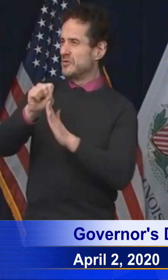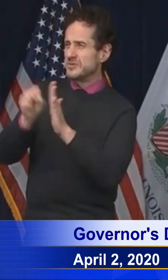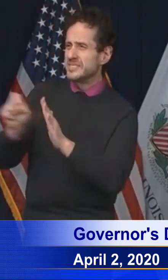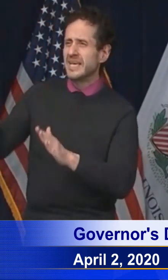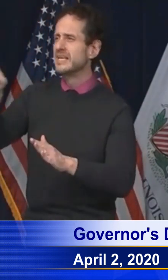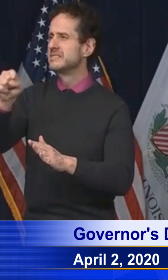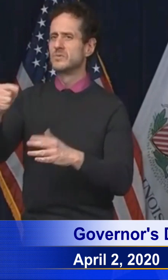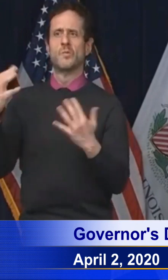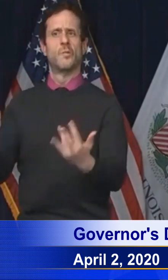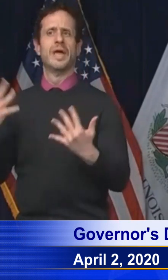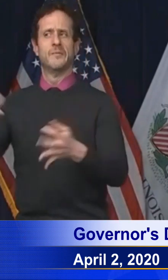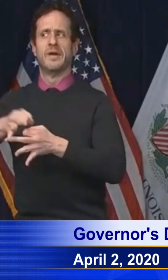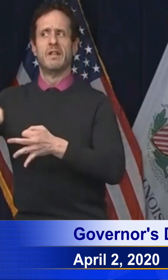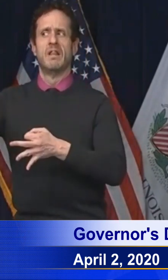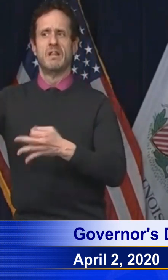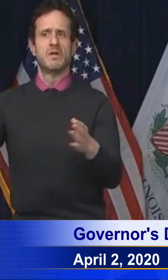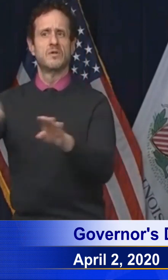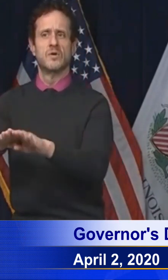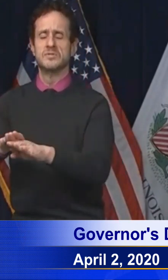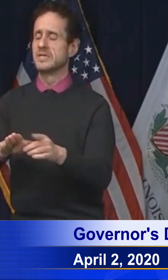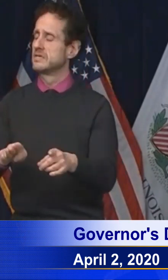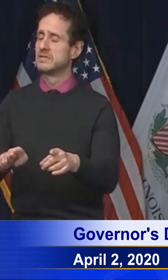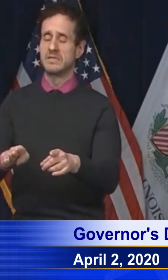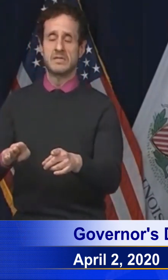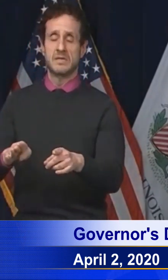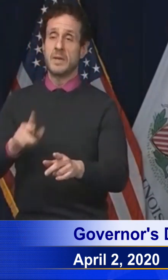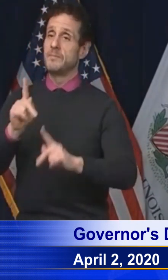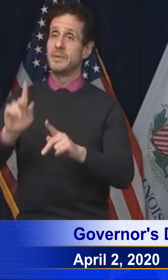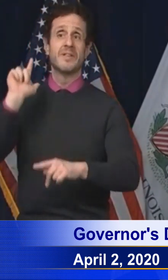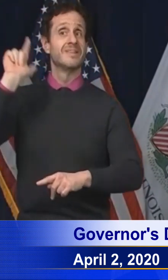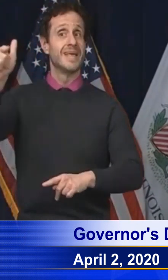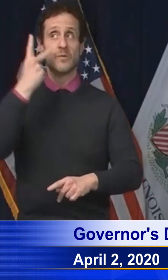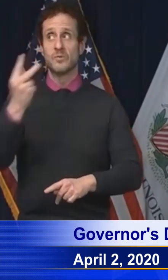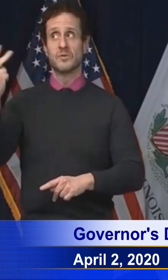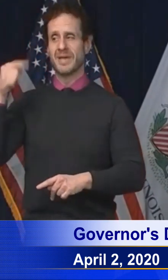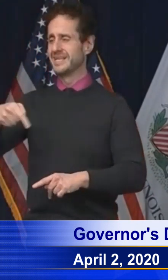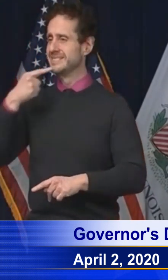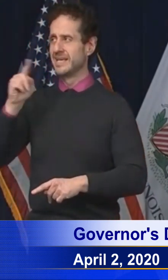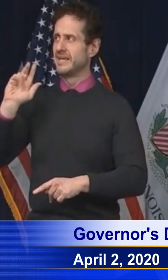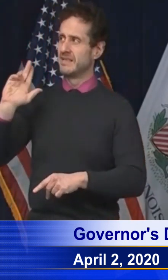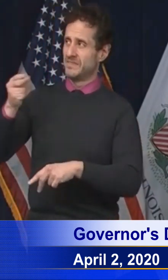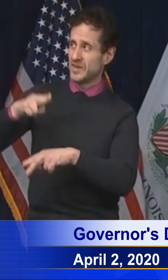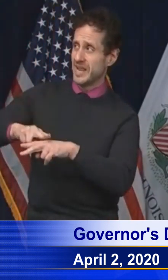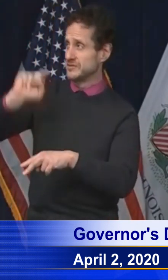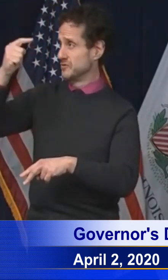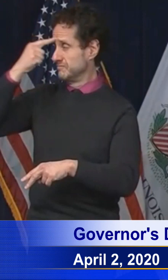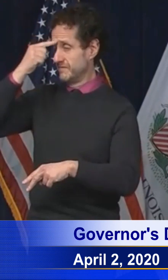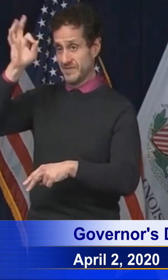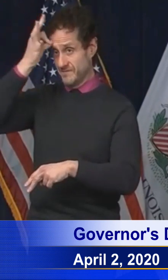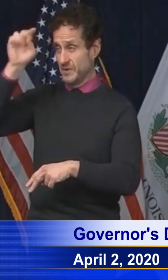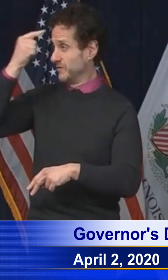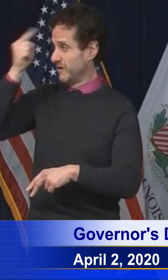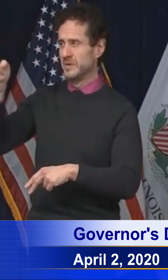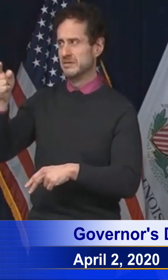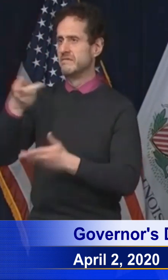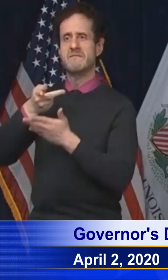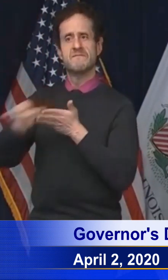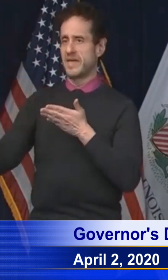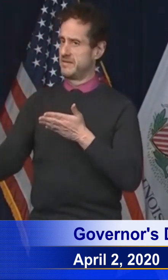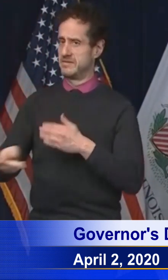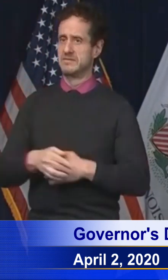in history as a profound failure of our national government. I'm